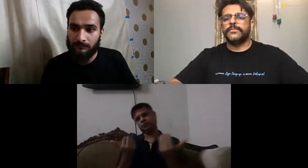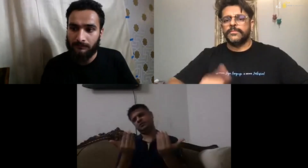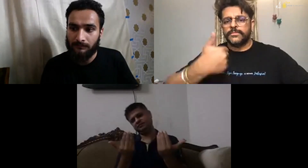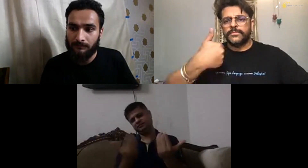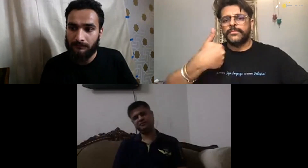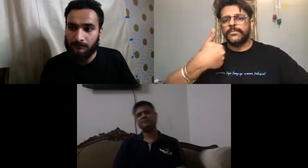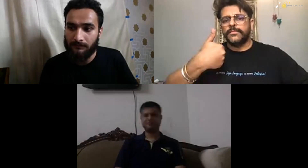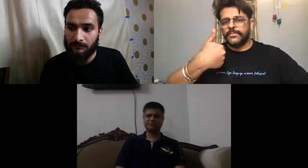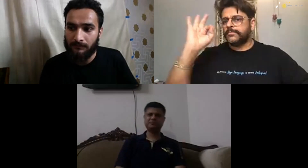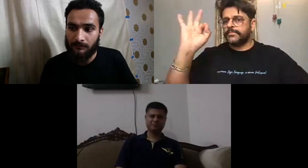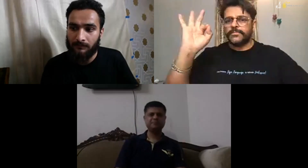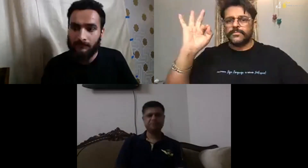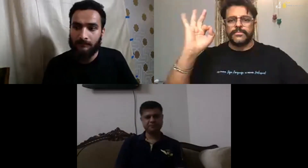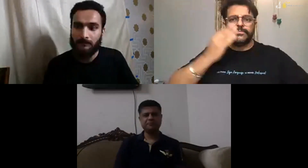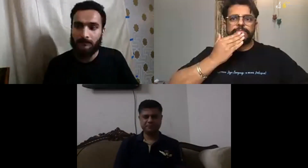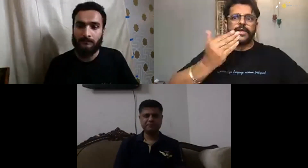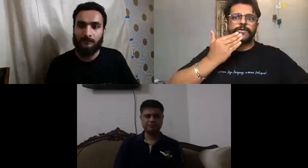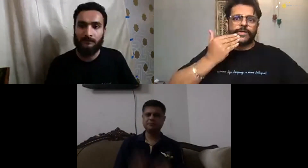Ria, you're on mute.